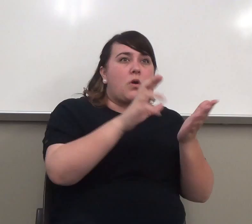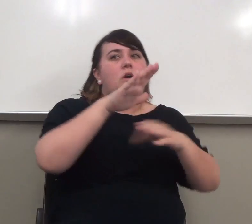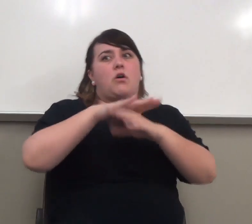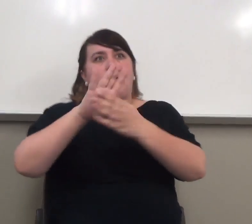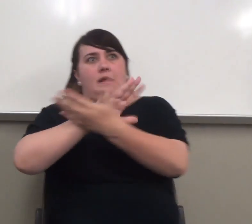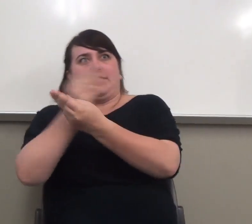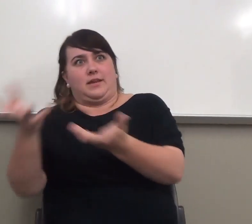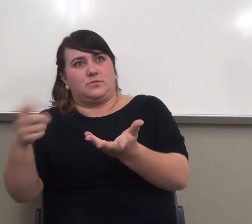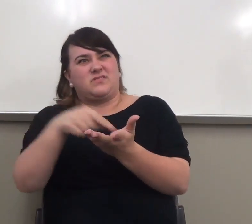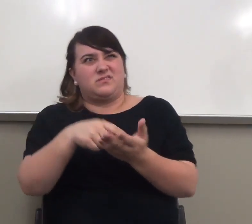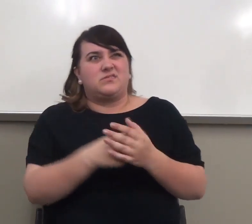have this in your